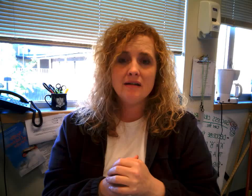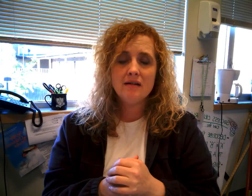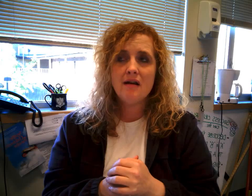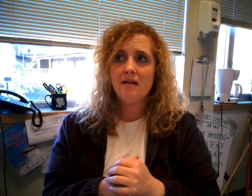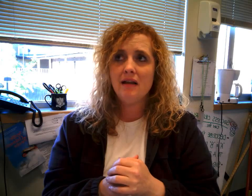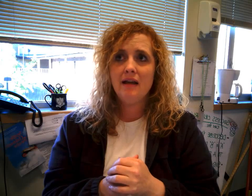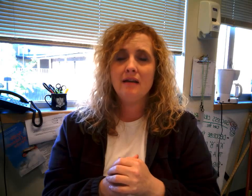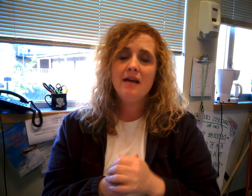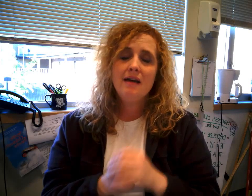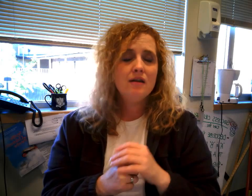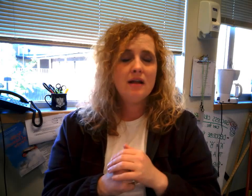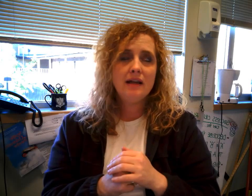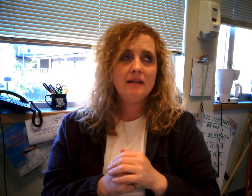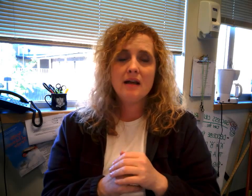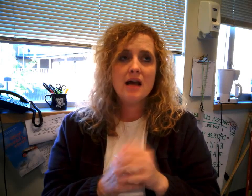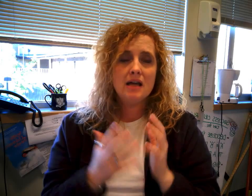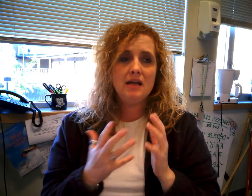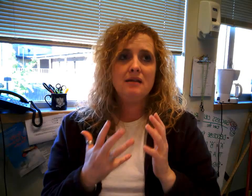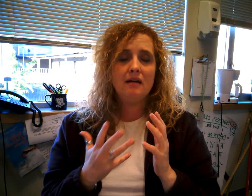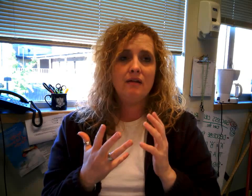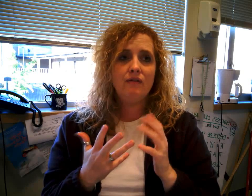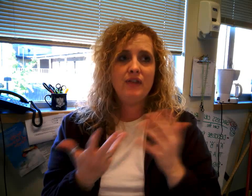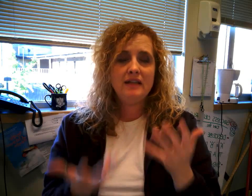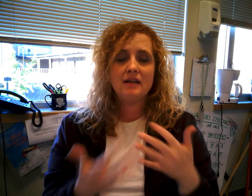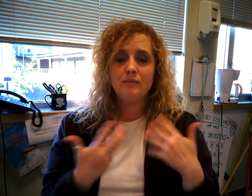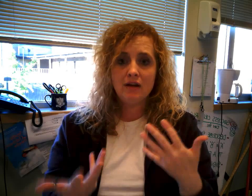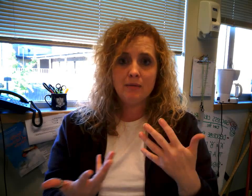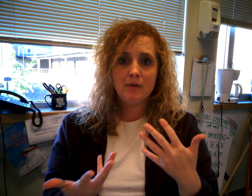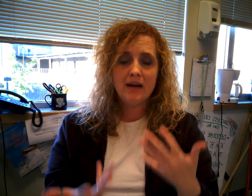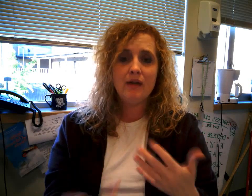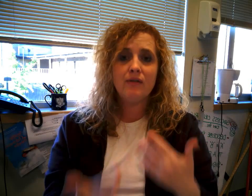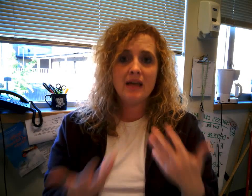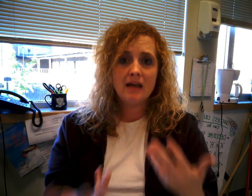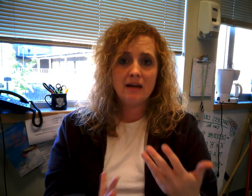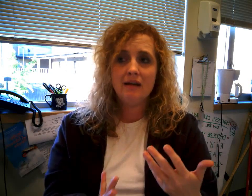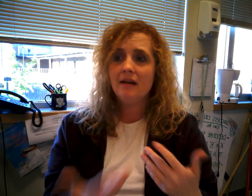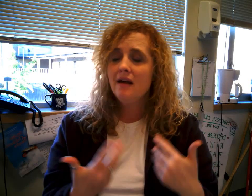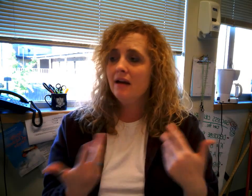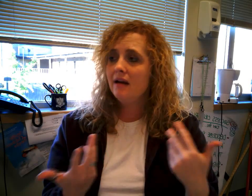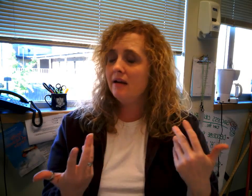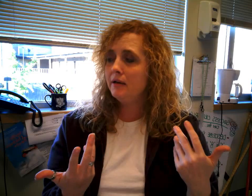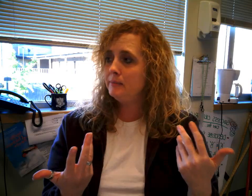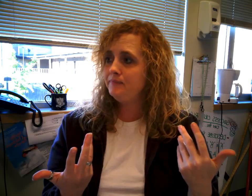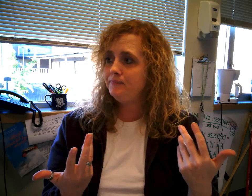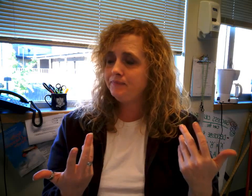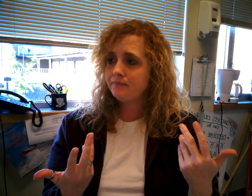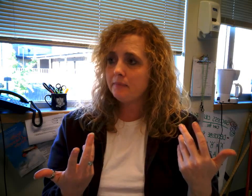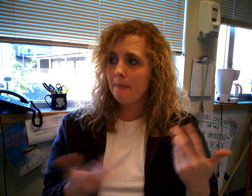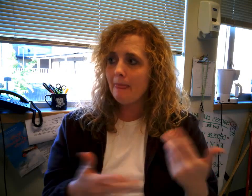you, okay? Hopefully it's not too confusing. The next one is king and